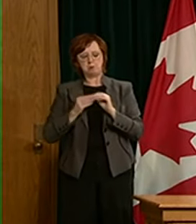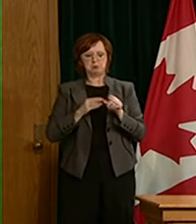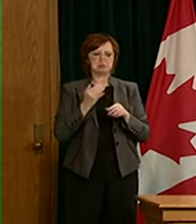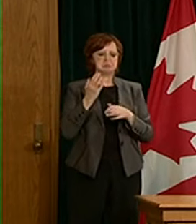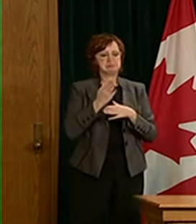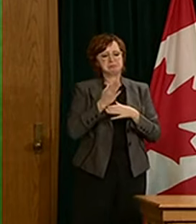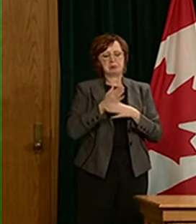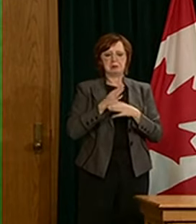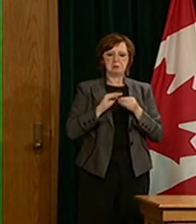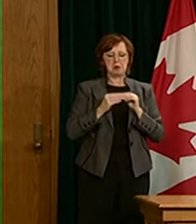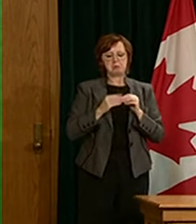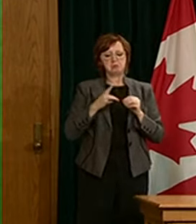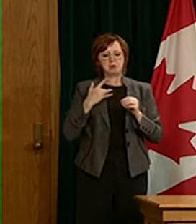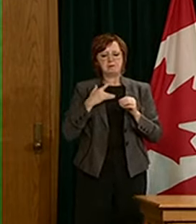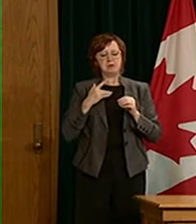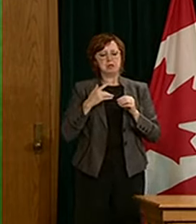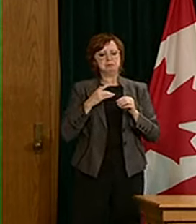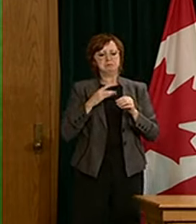have identified a planned